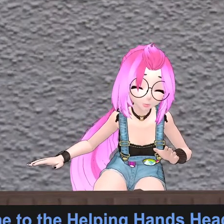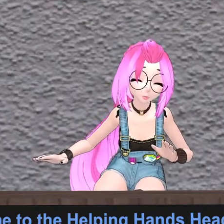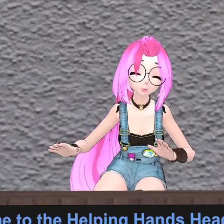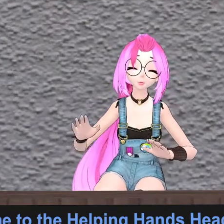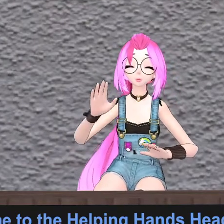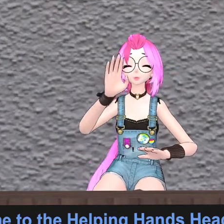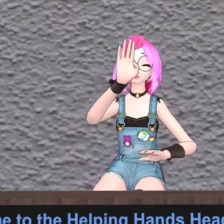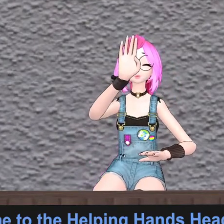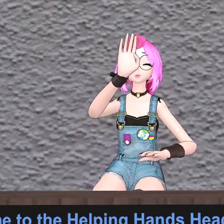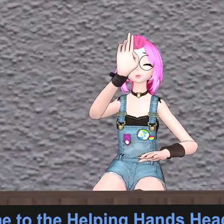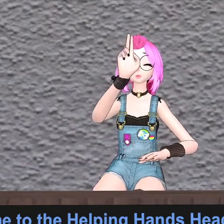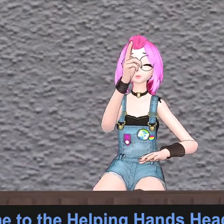about